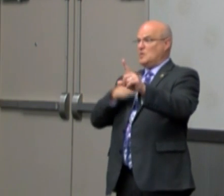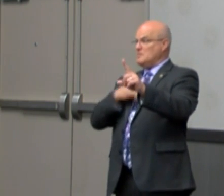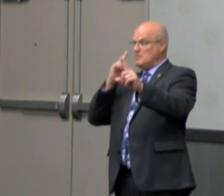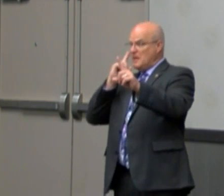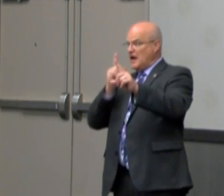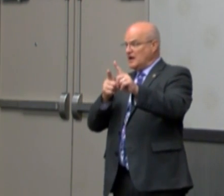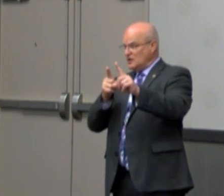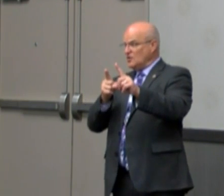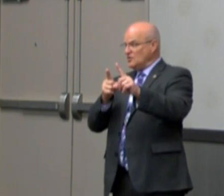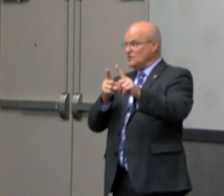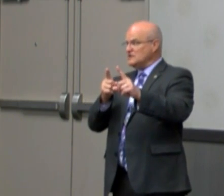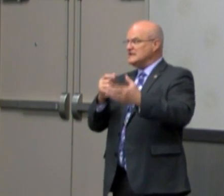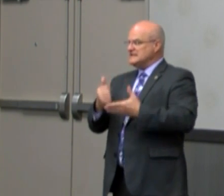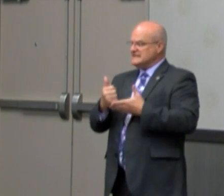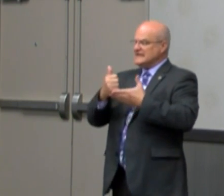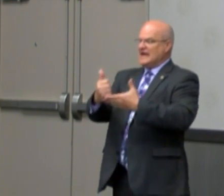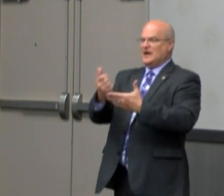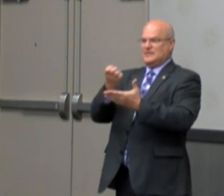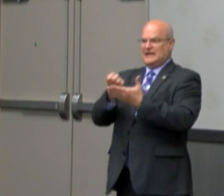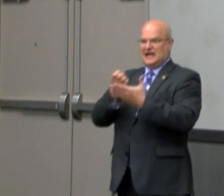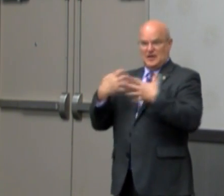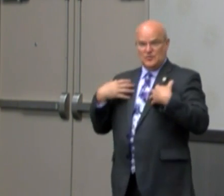been